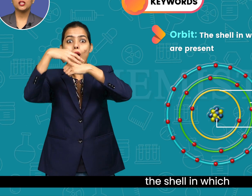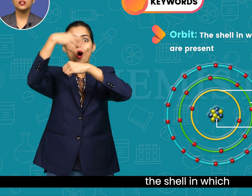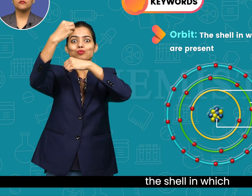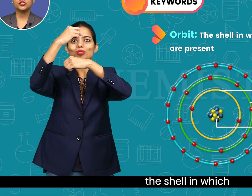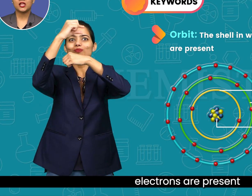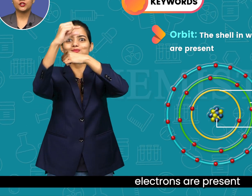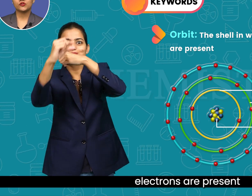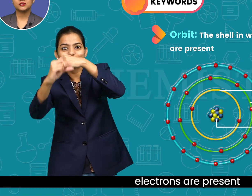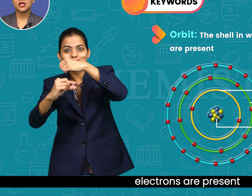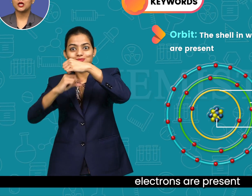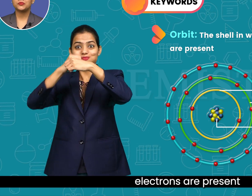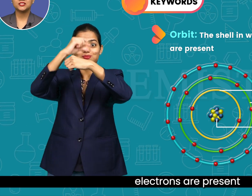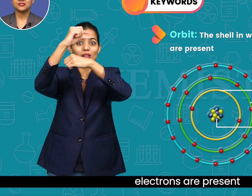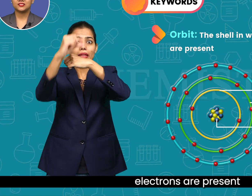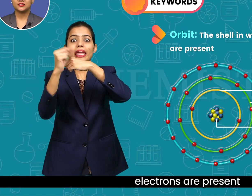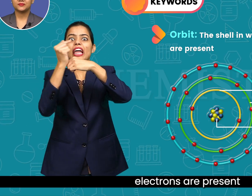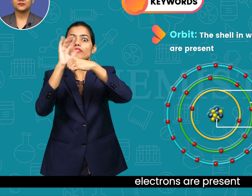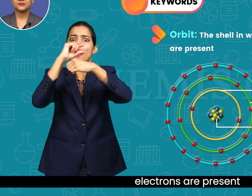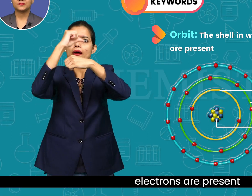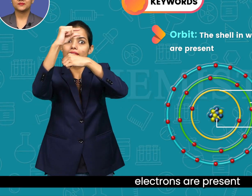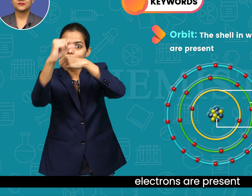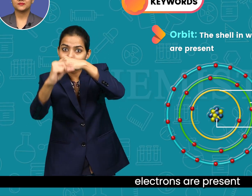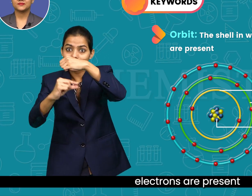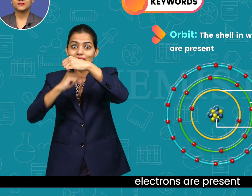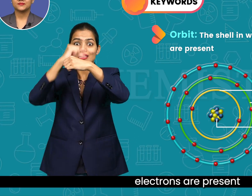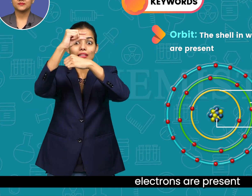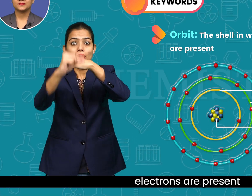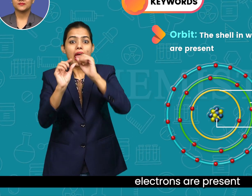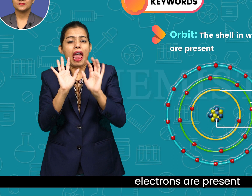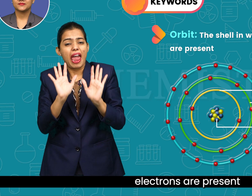the shell in which electrons are present.